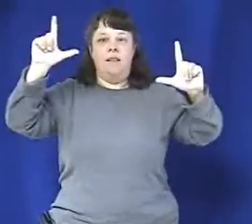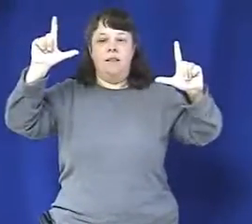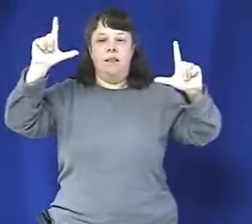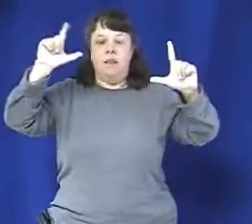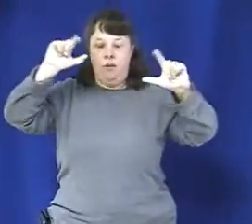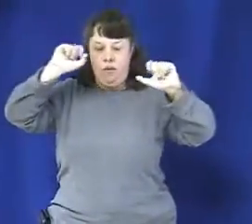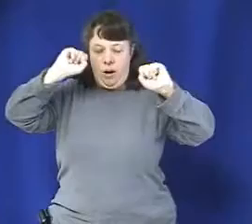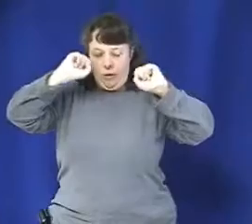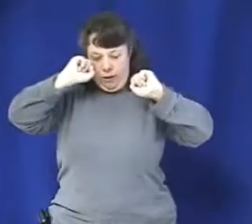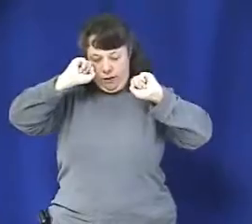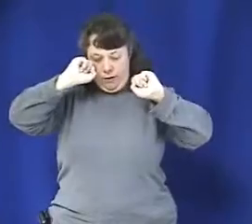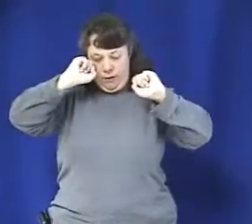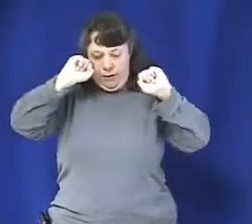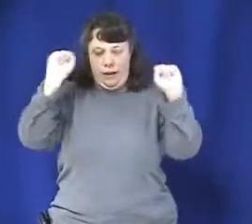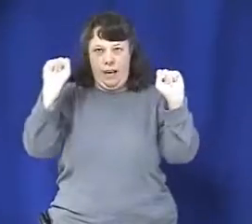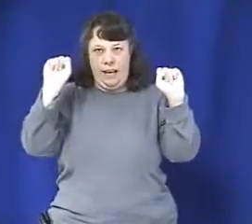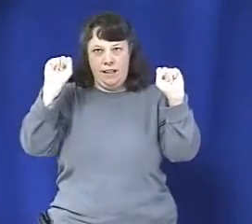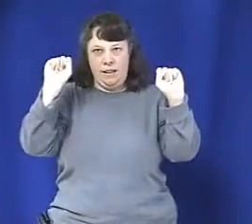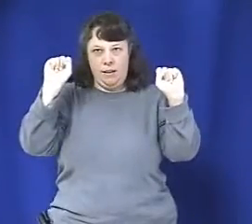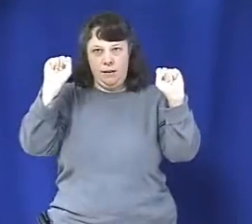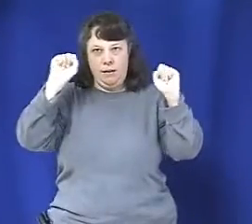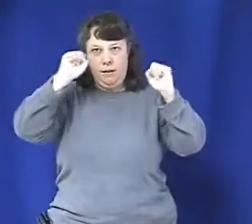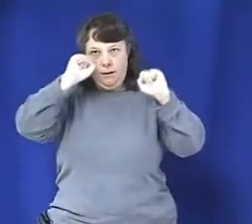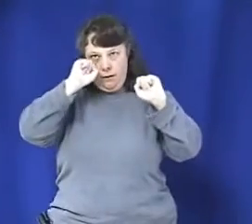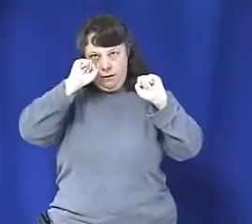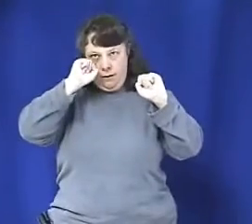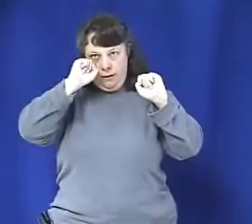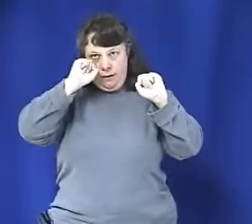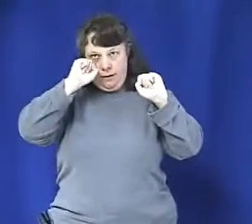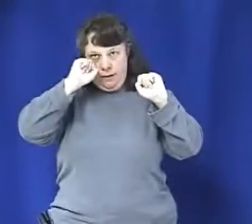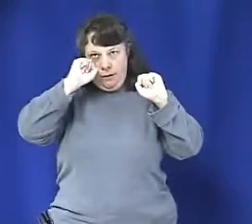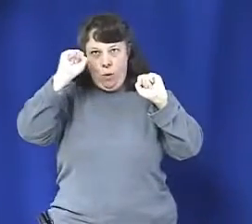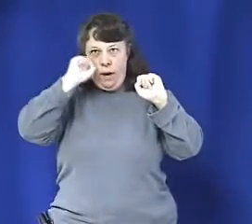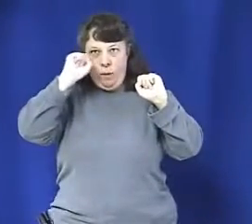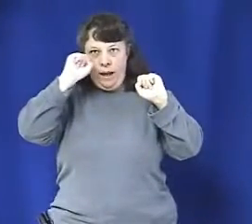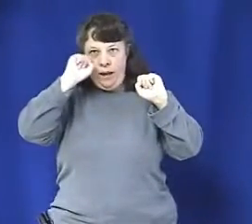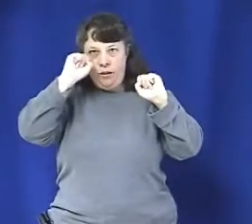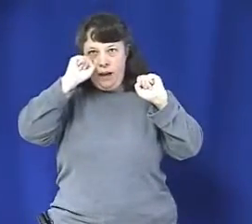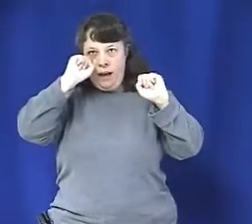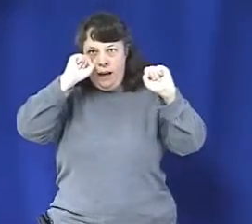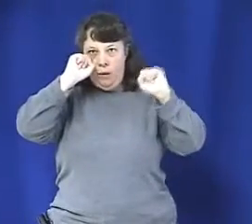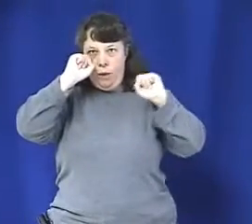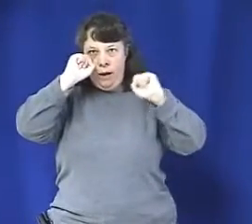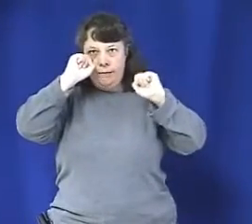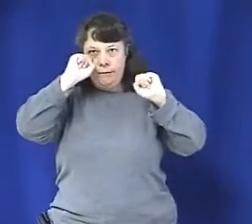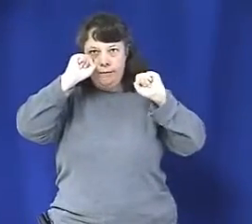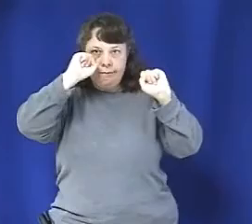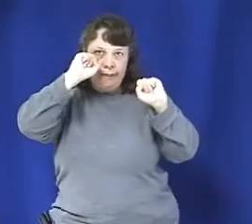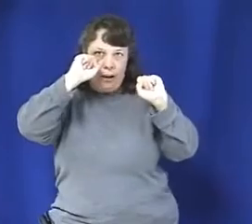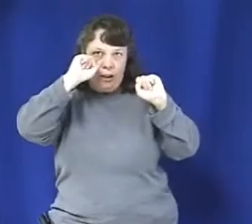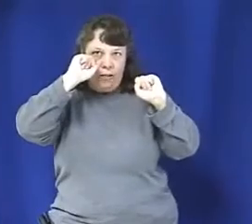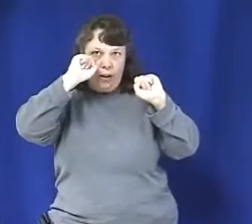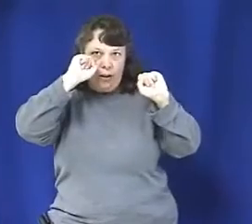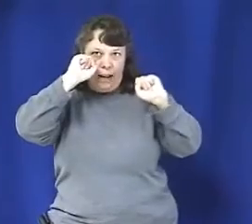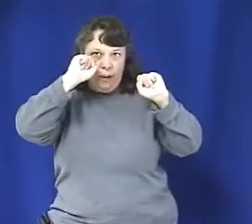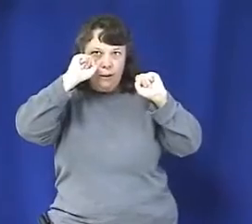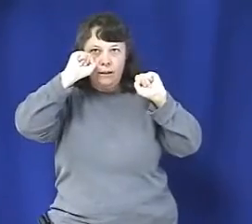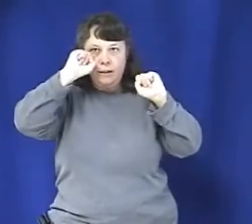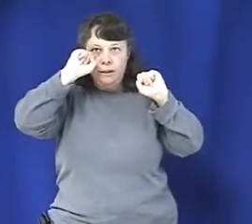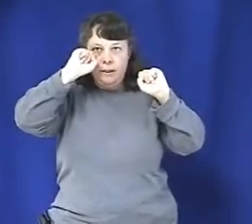surprised. You start with your S's, one right under the eye, one down a little farther and out.